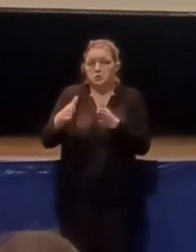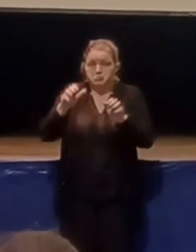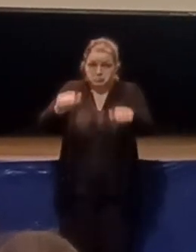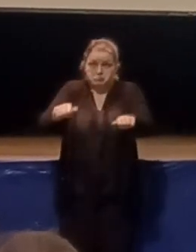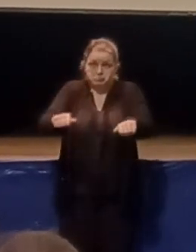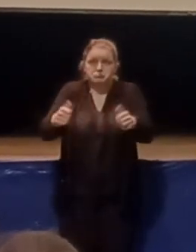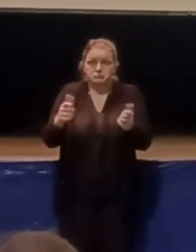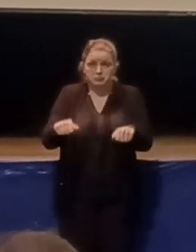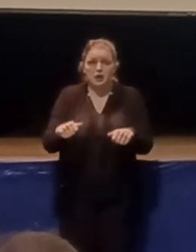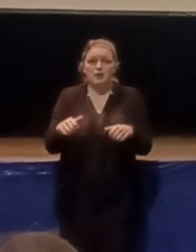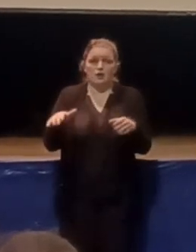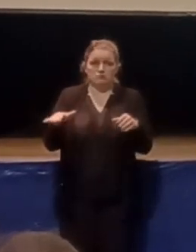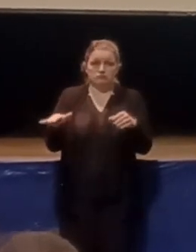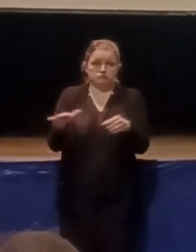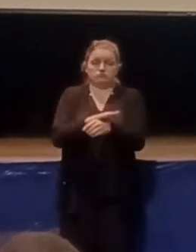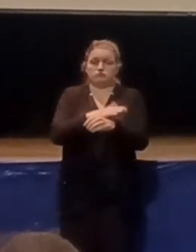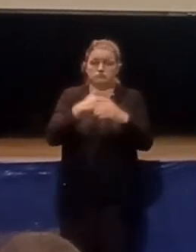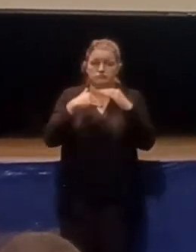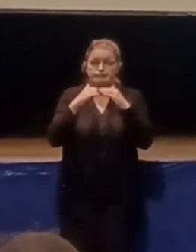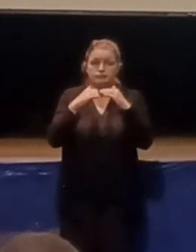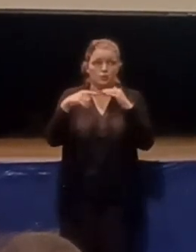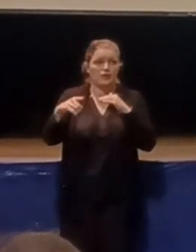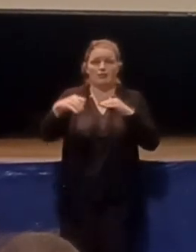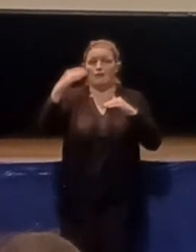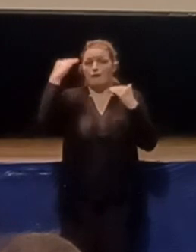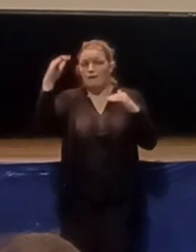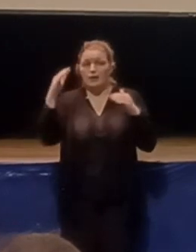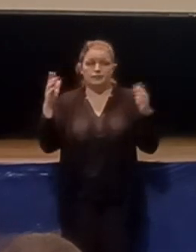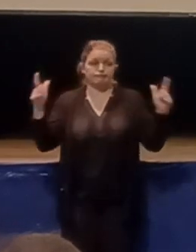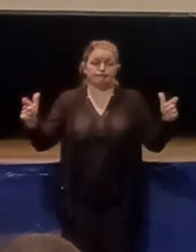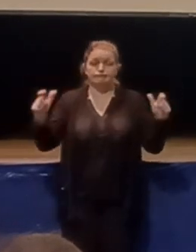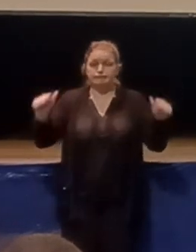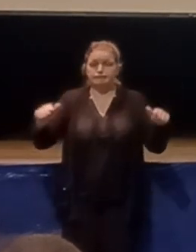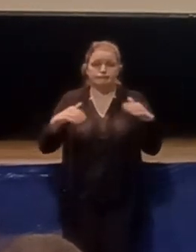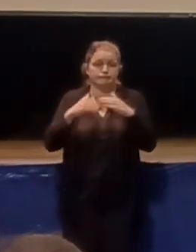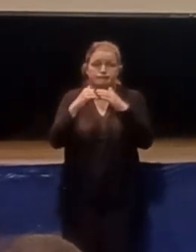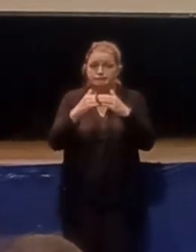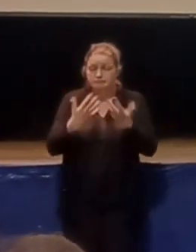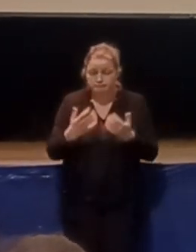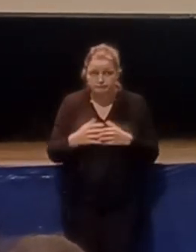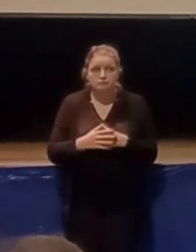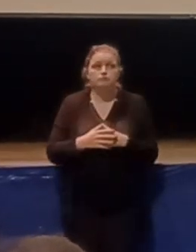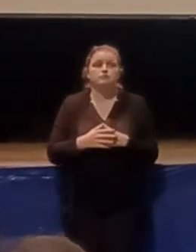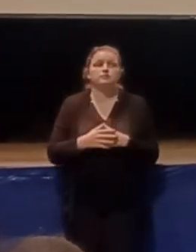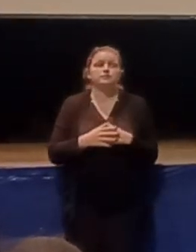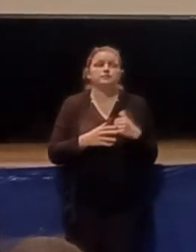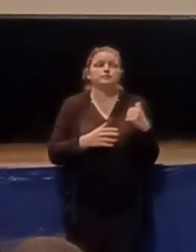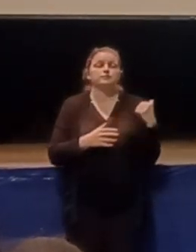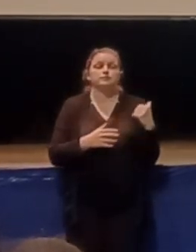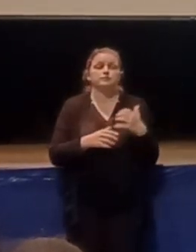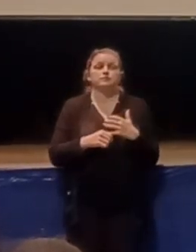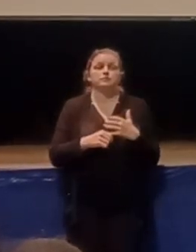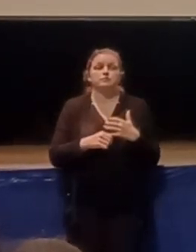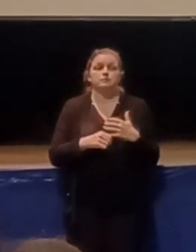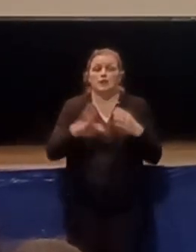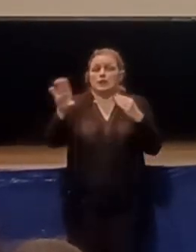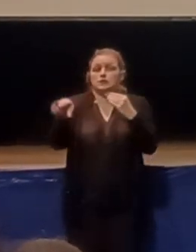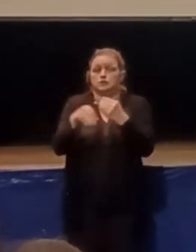and that capacity is being met both with the heights and densities that have been associated with the JP Rocks plan. In addition